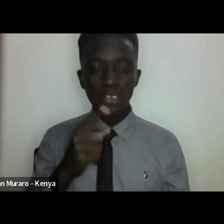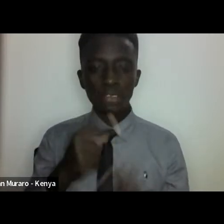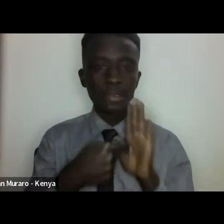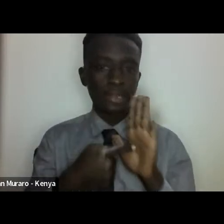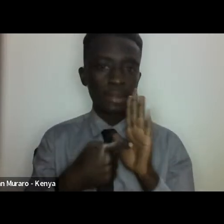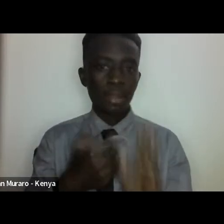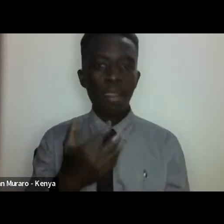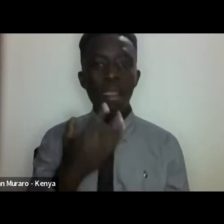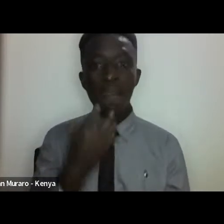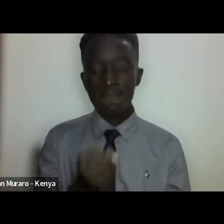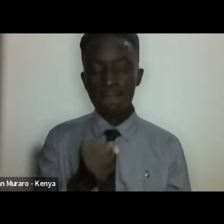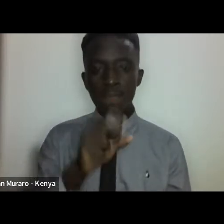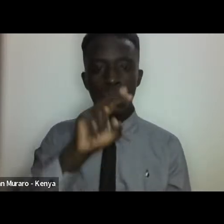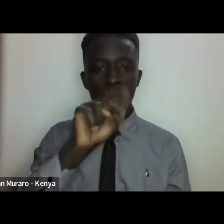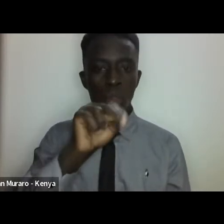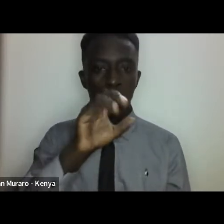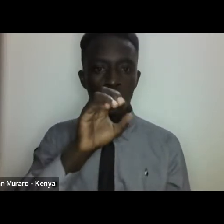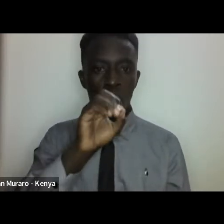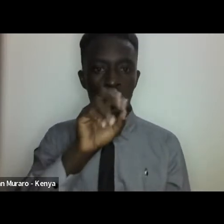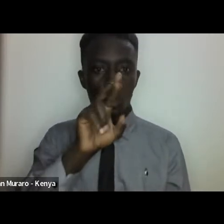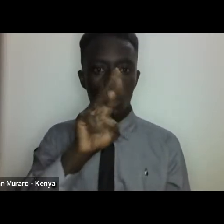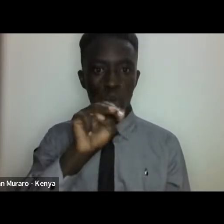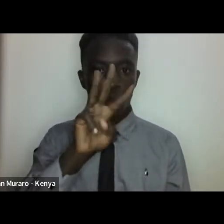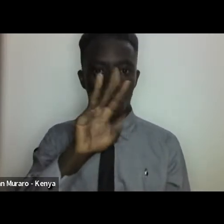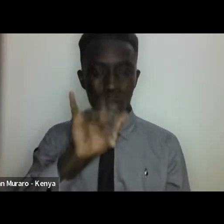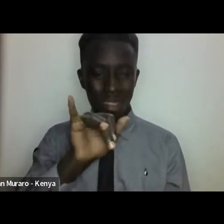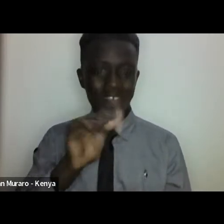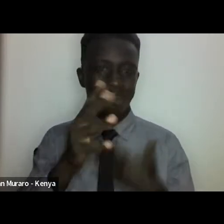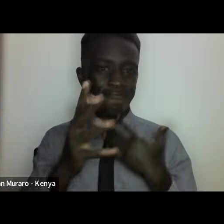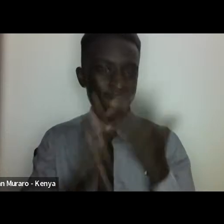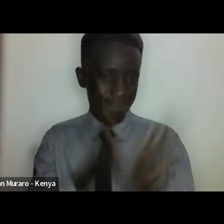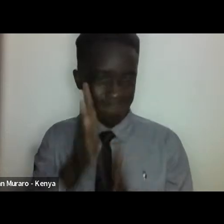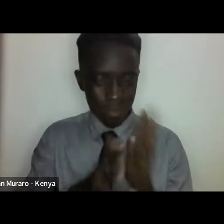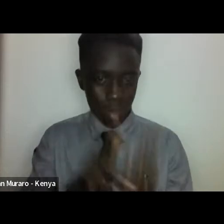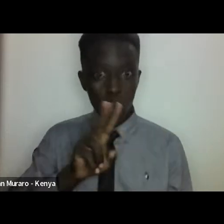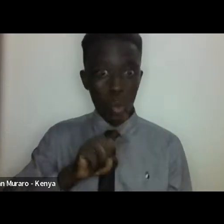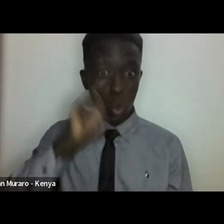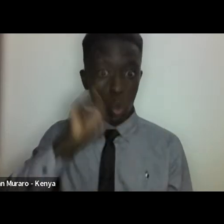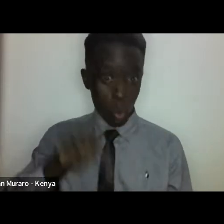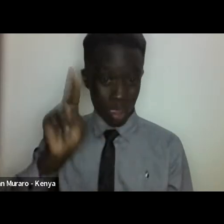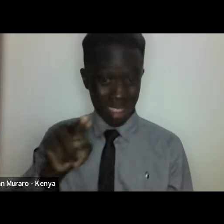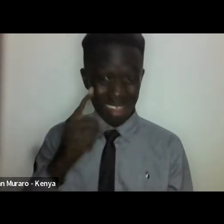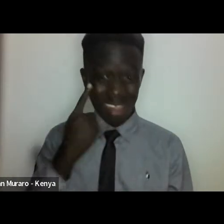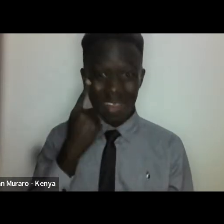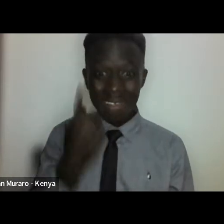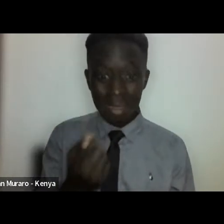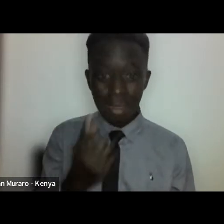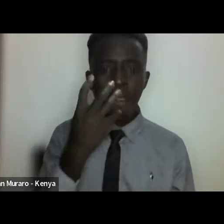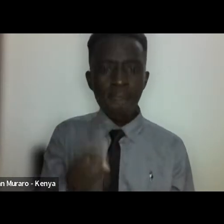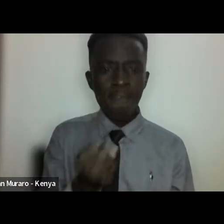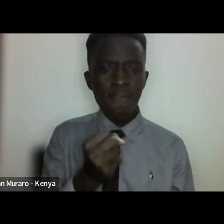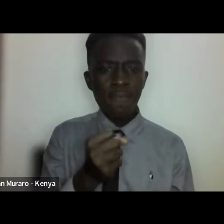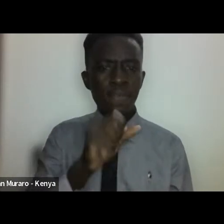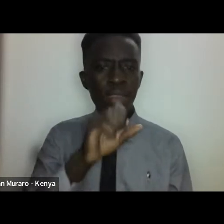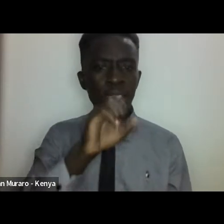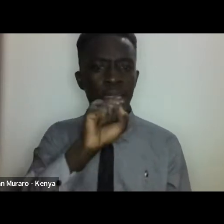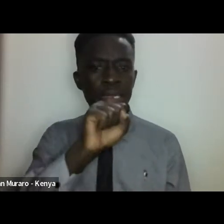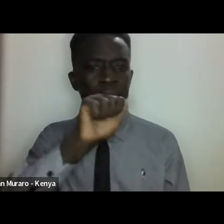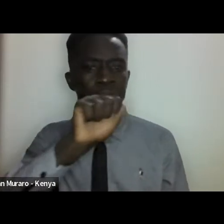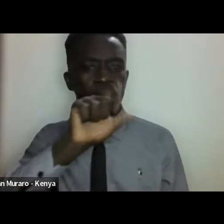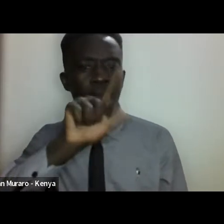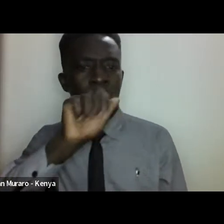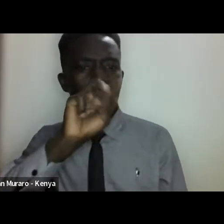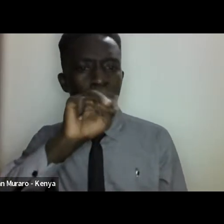society. But look at the framework of inclusive education, look at the Salamanca Statement, look at the broad